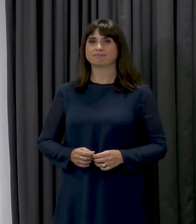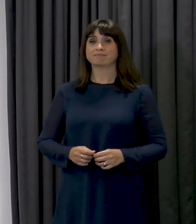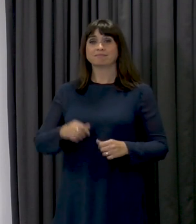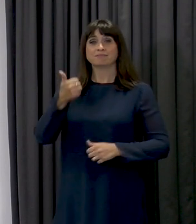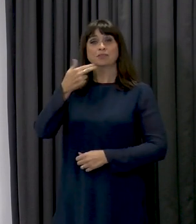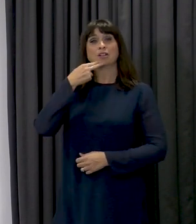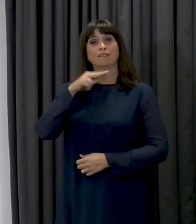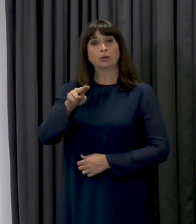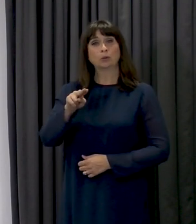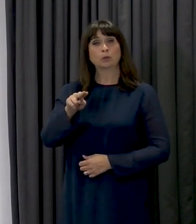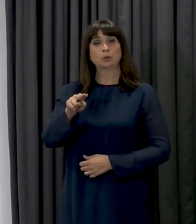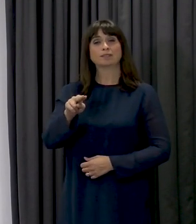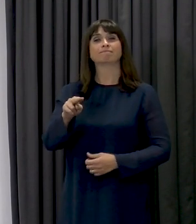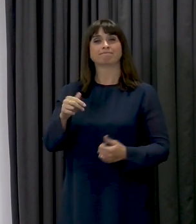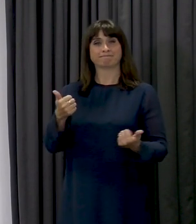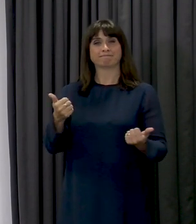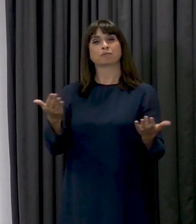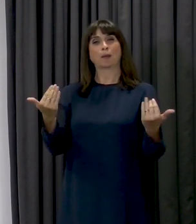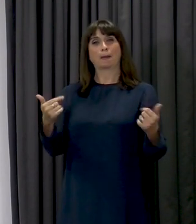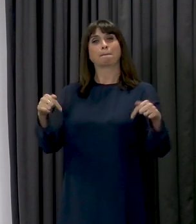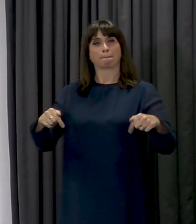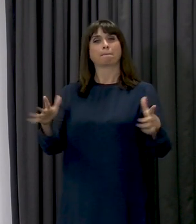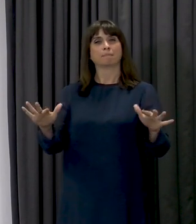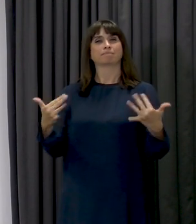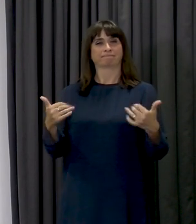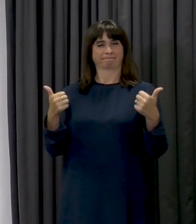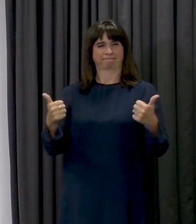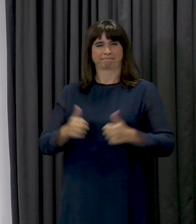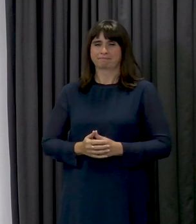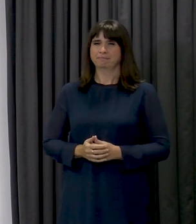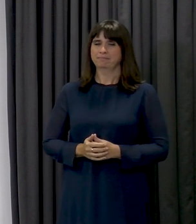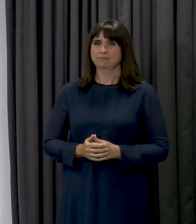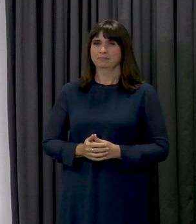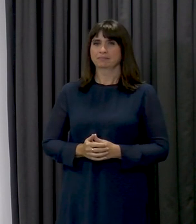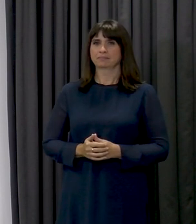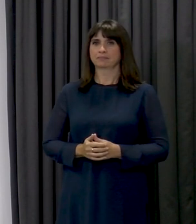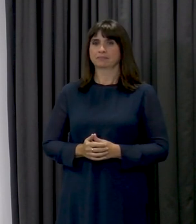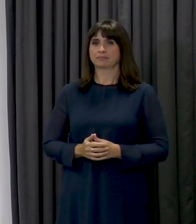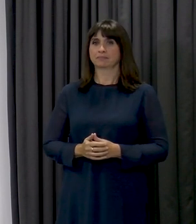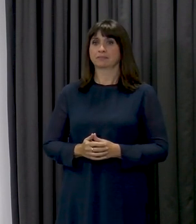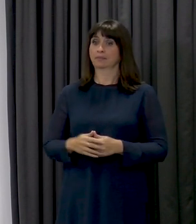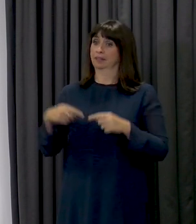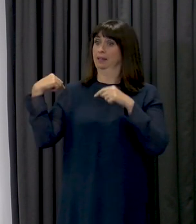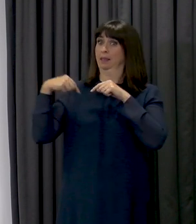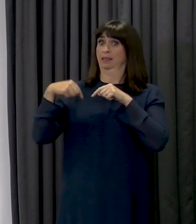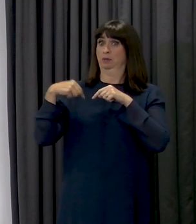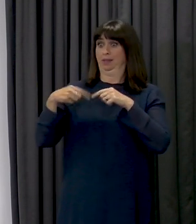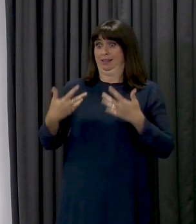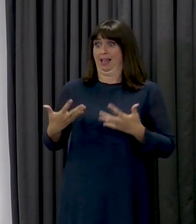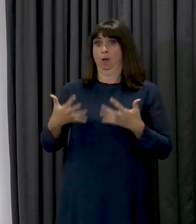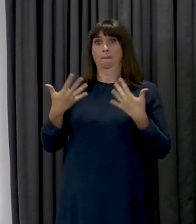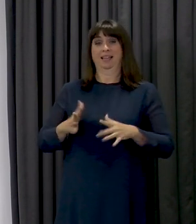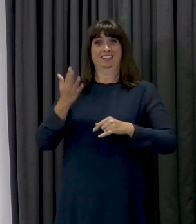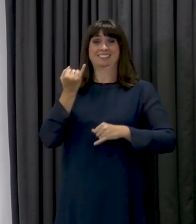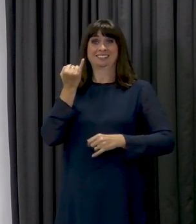Wabran da a croeso nôl wrth gwrs I chi gyd. This week we have completed the sixth review